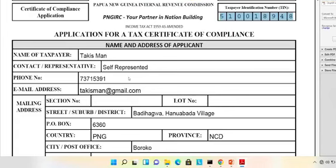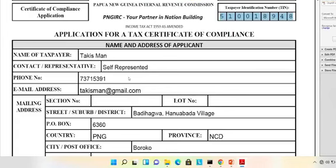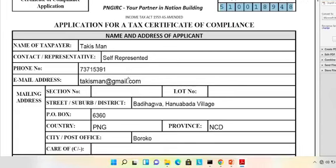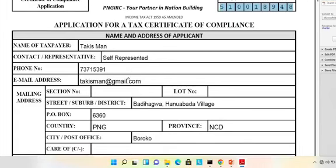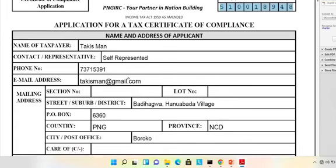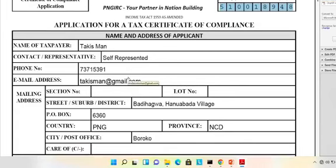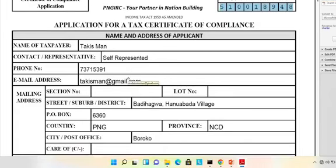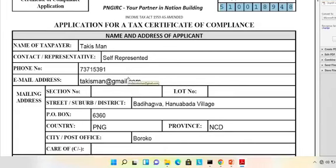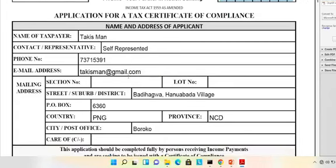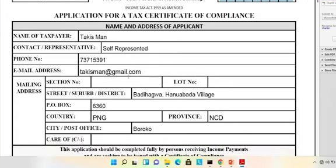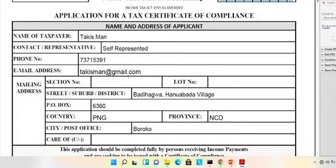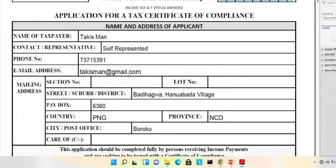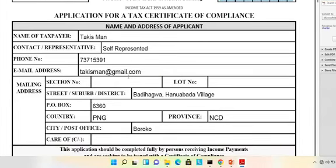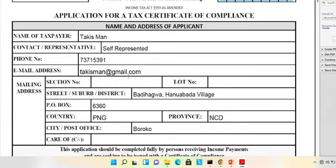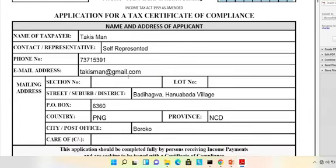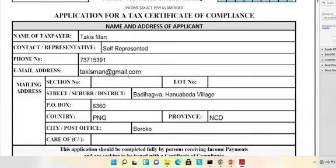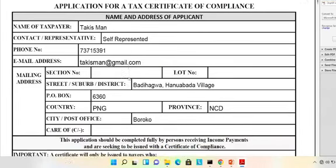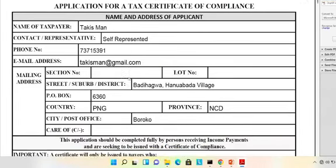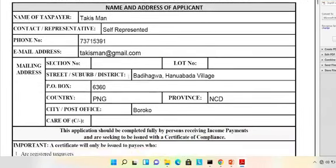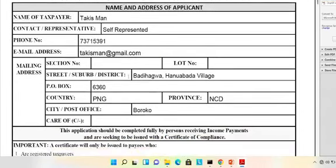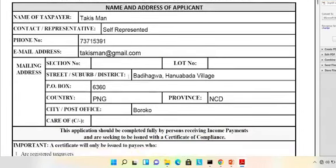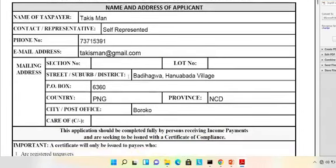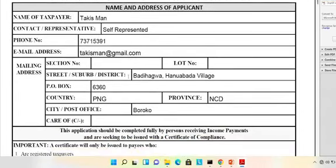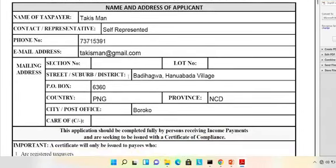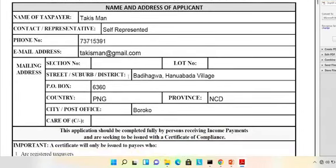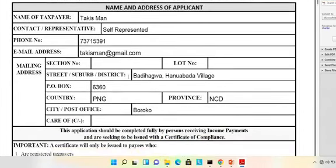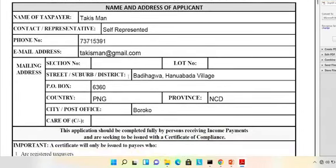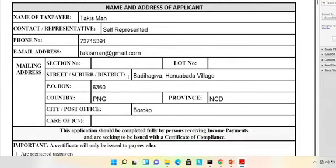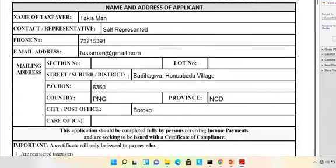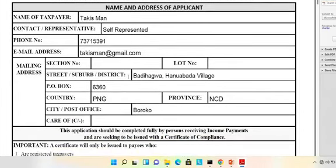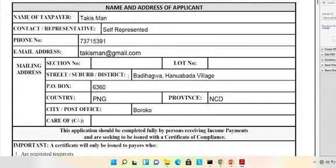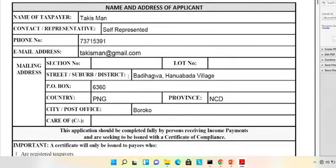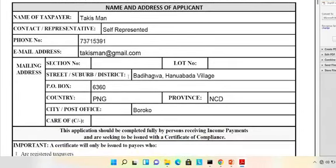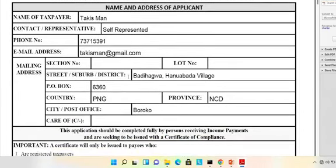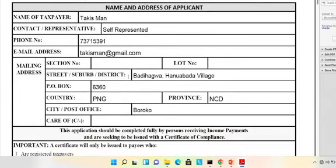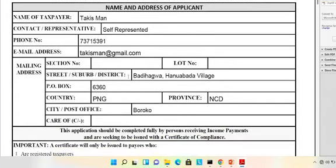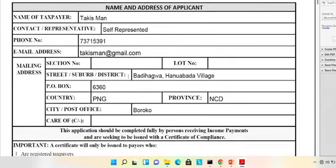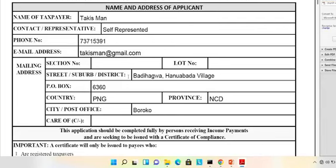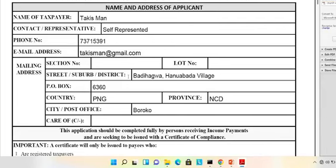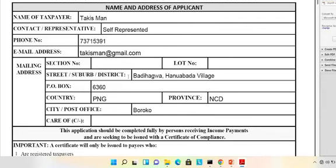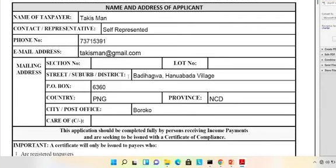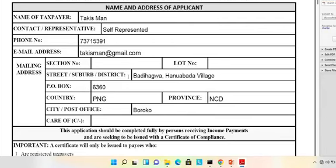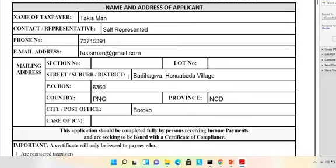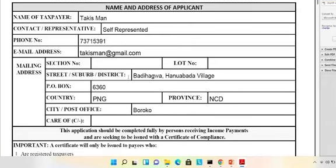individual name. If it's a company, you write the name of the company.